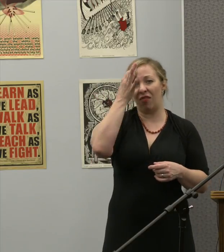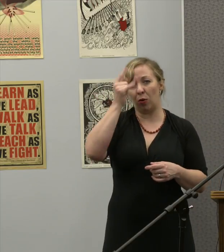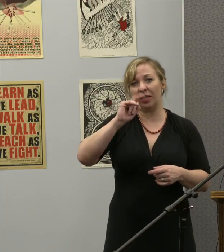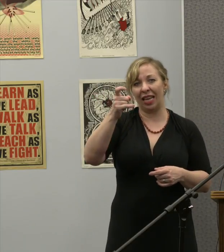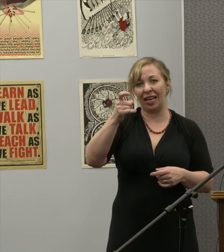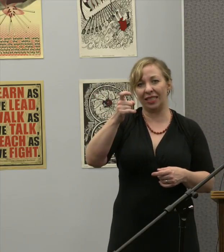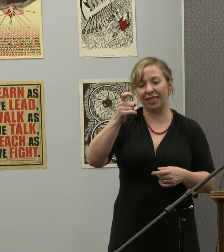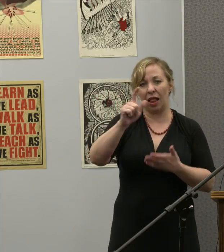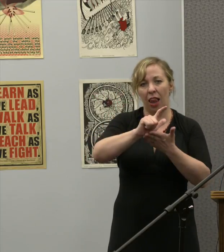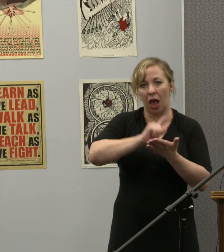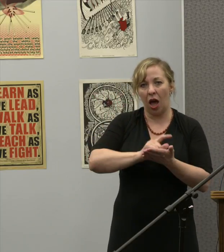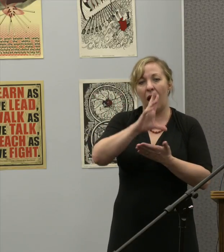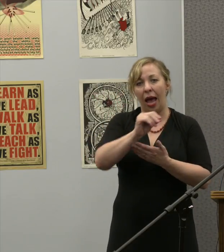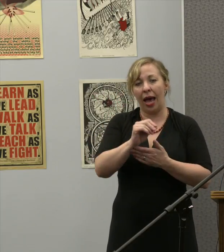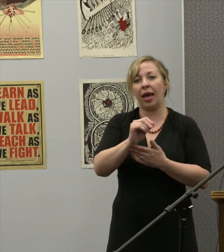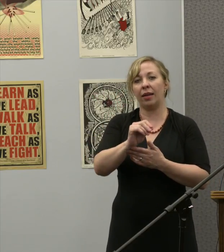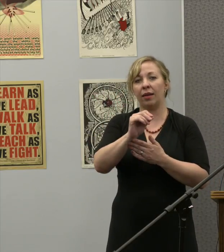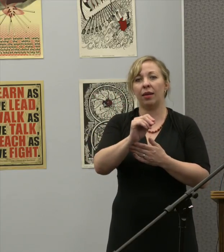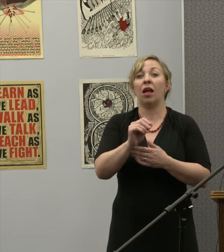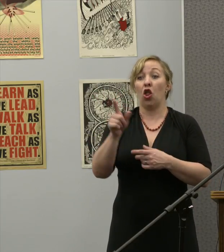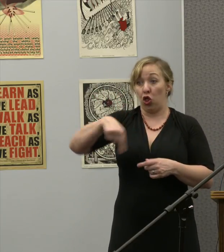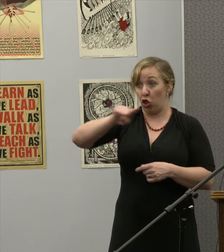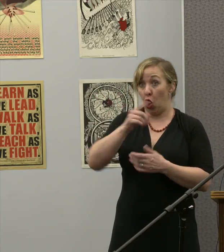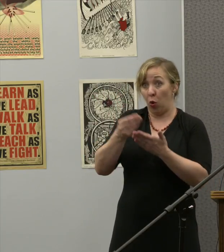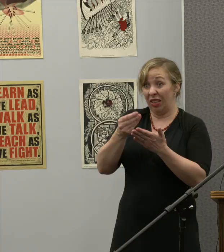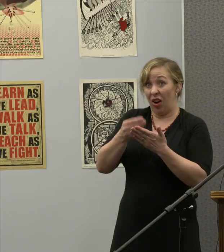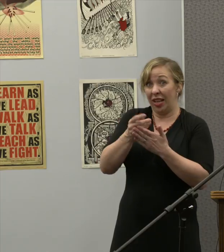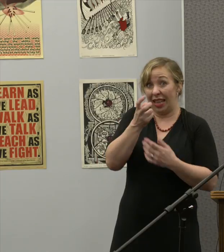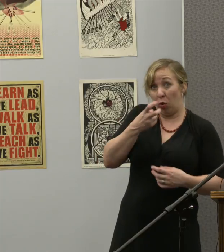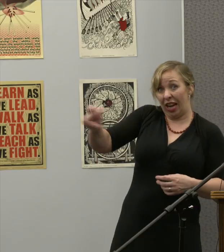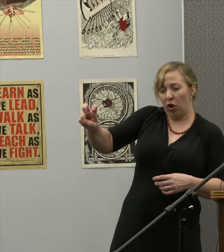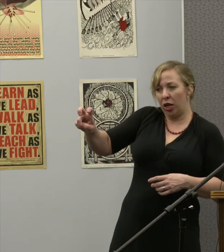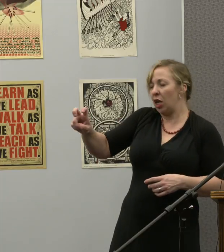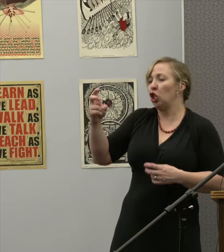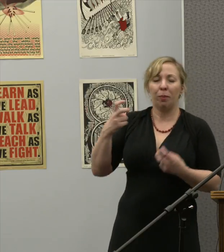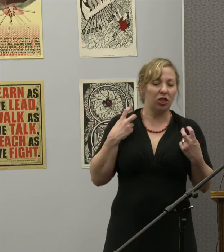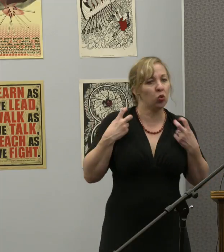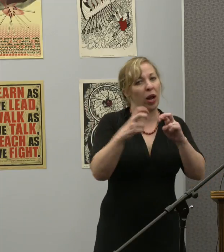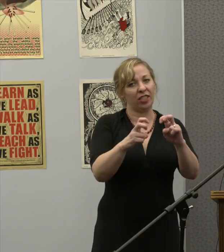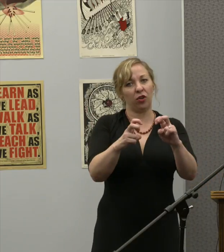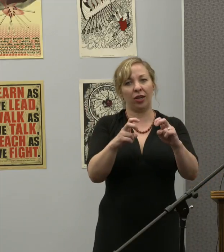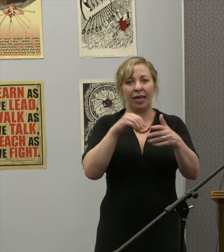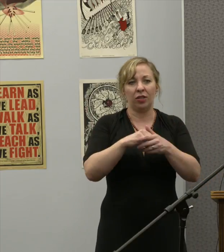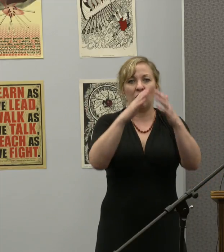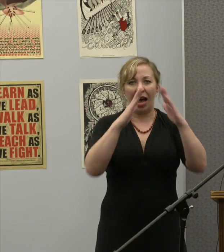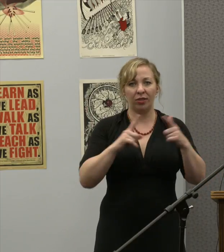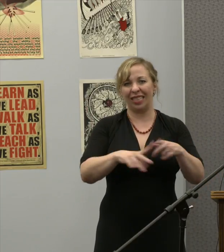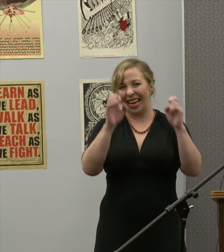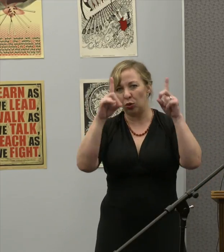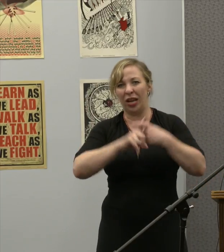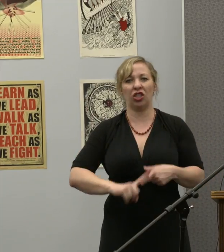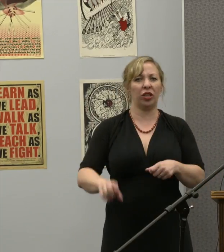tax law and the reinvestment of those funds into public programs for housing, healthcare, education,